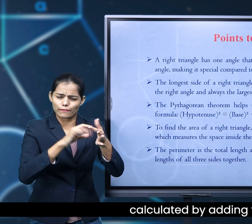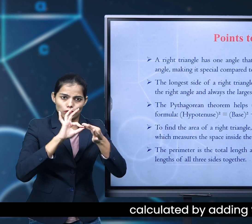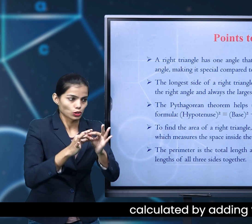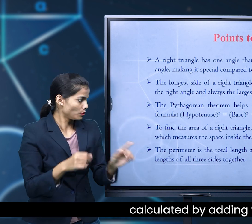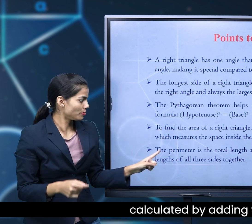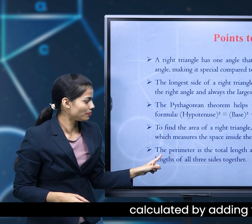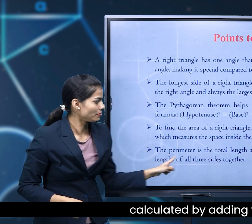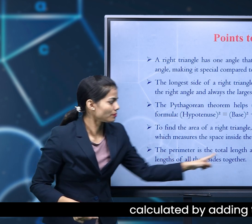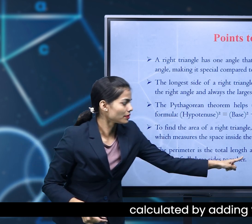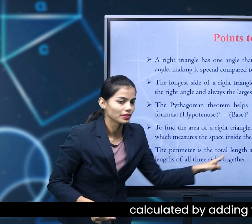together.